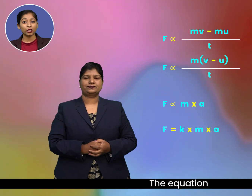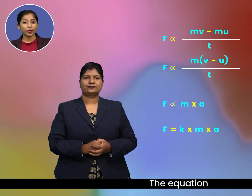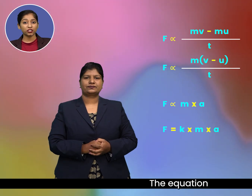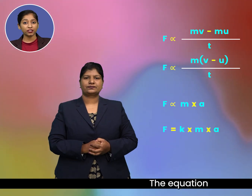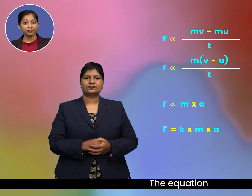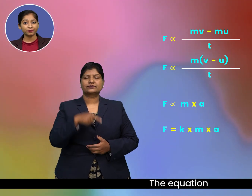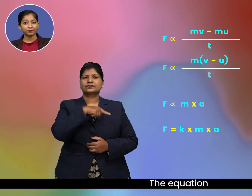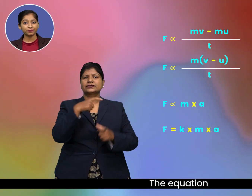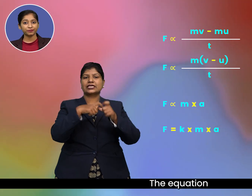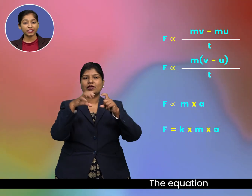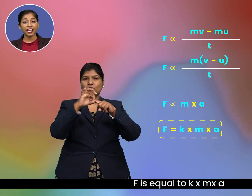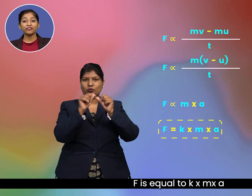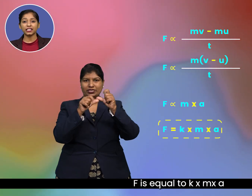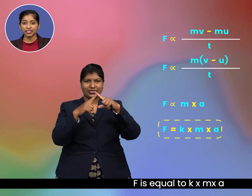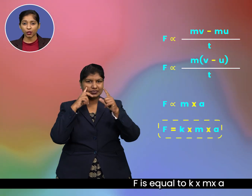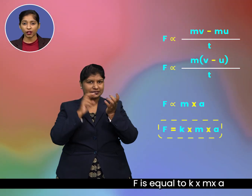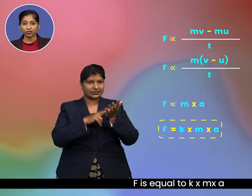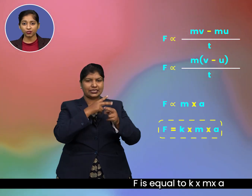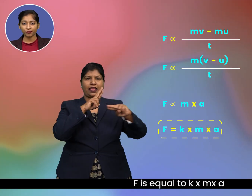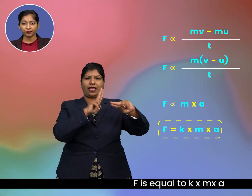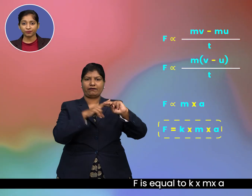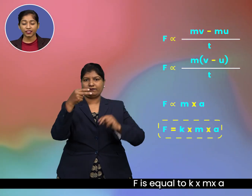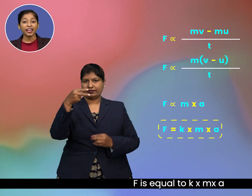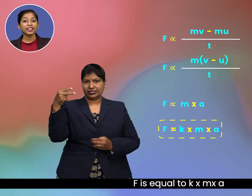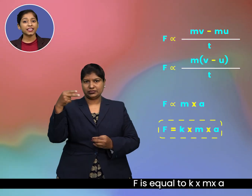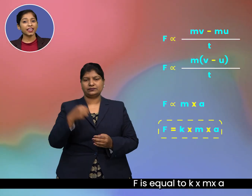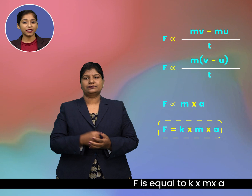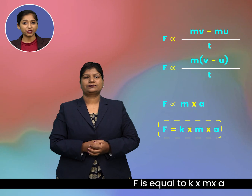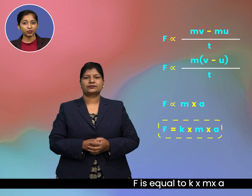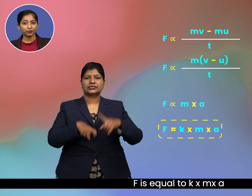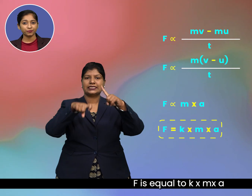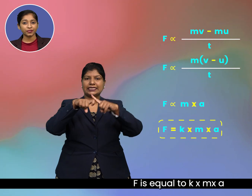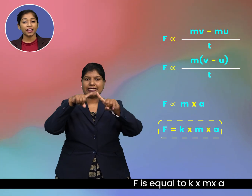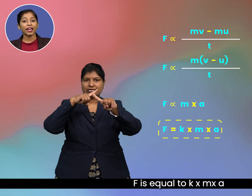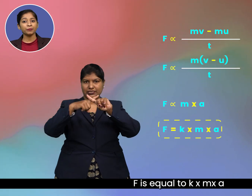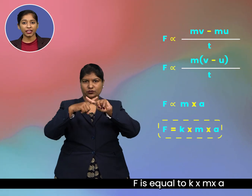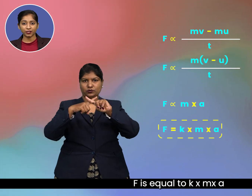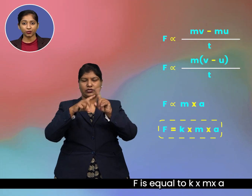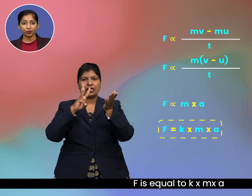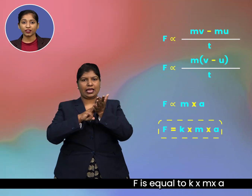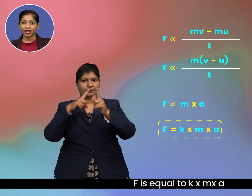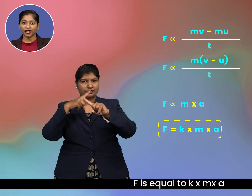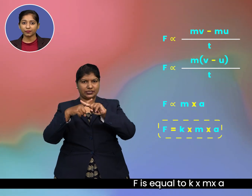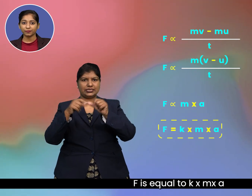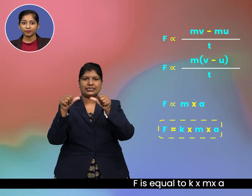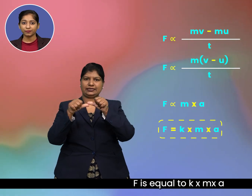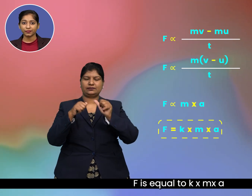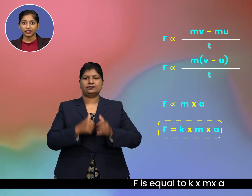The equation F is equal to k into m into